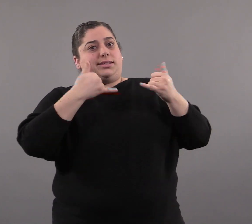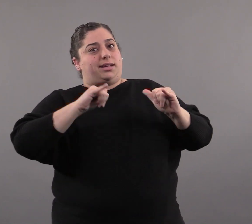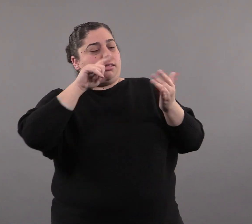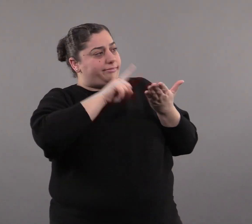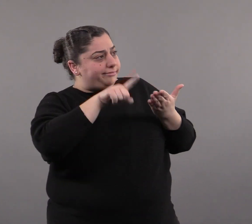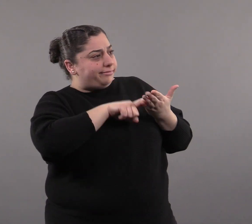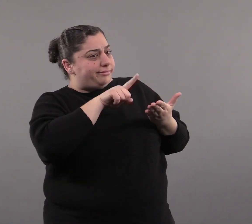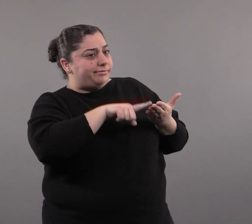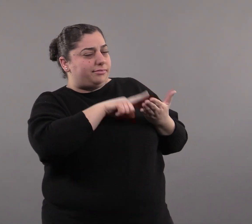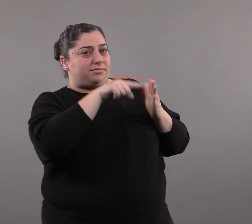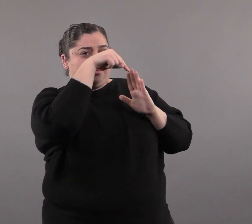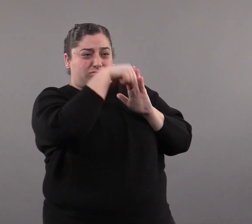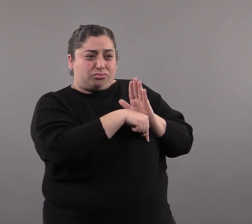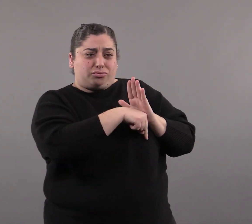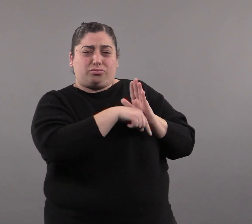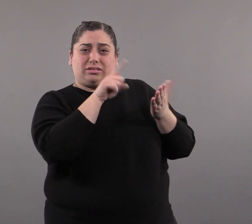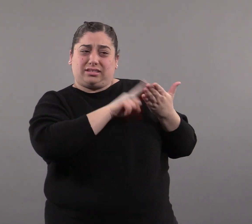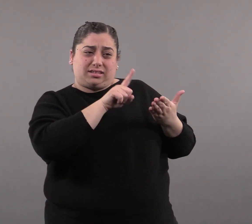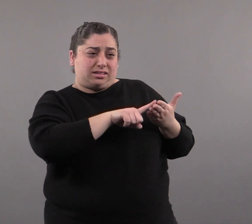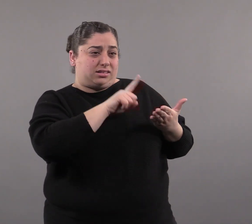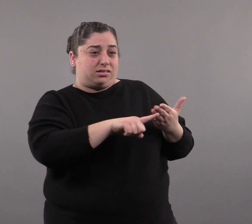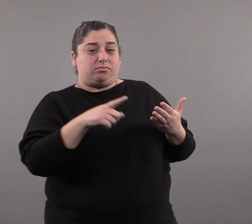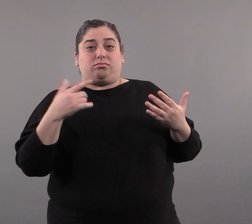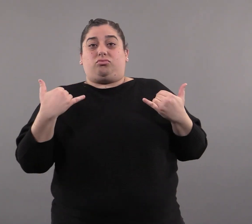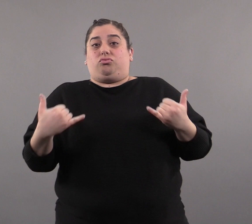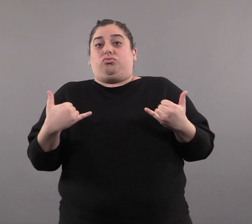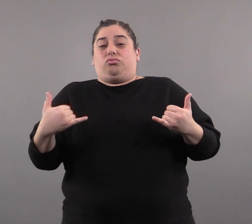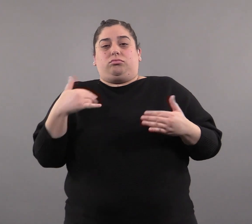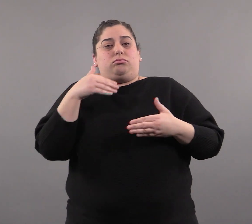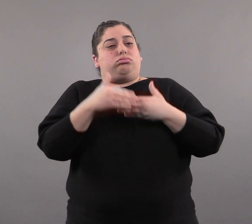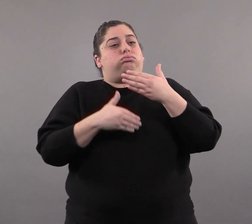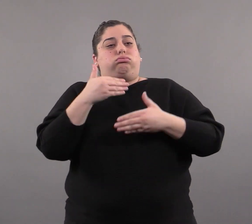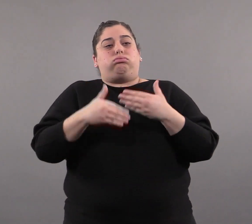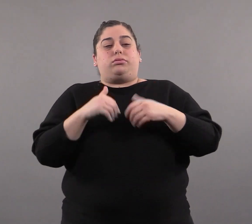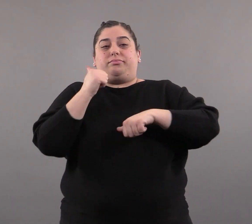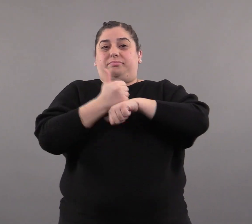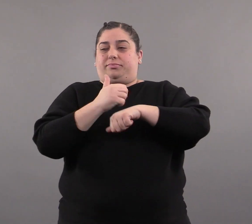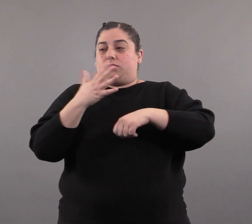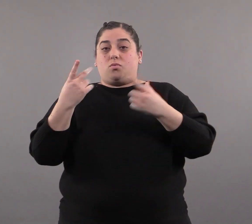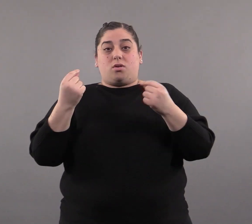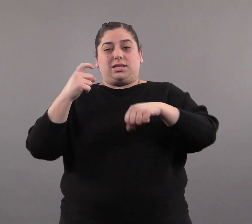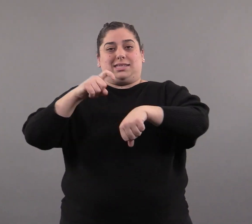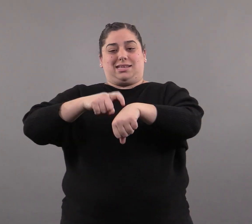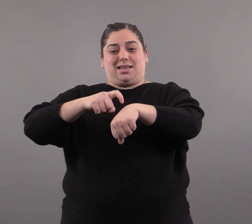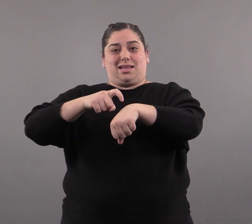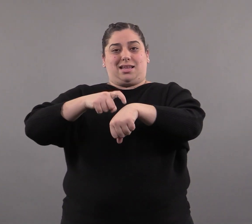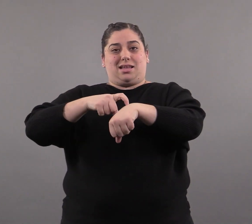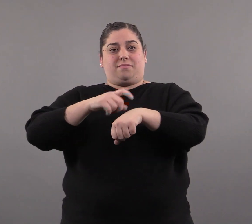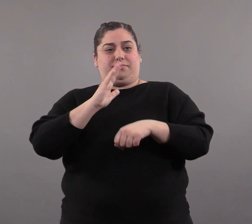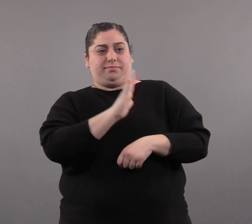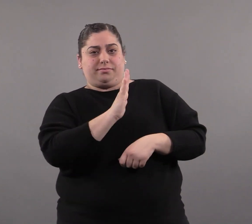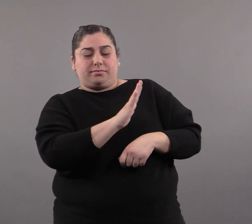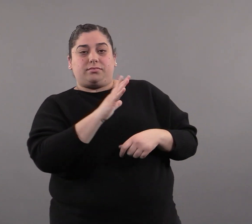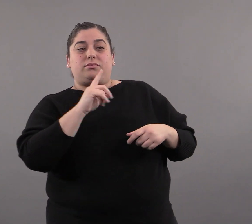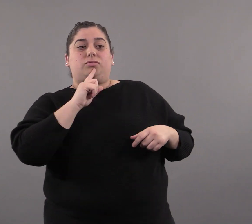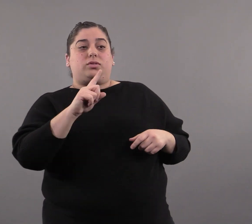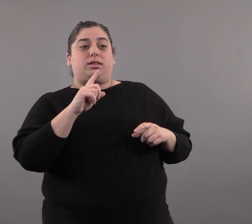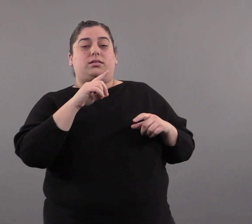underway based on the timing and potential exposures. There is some contact tracing underway